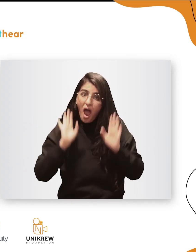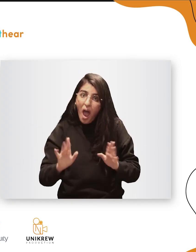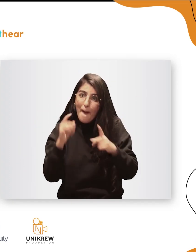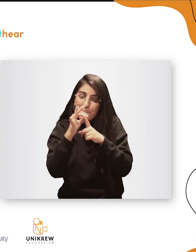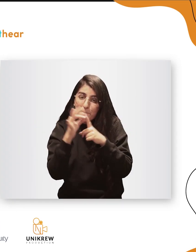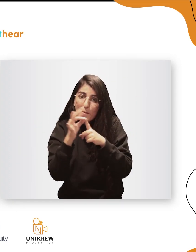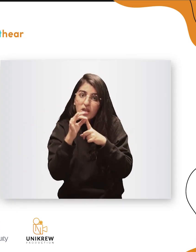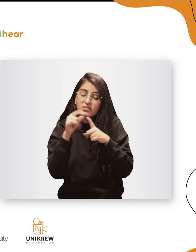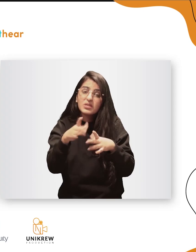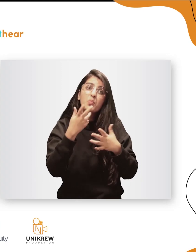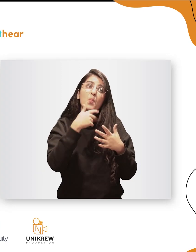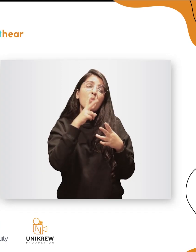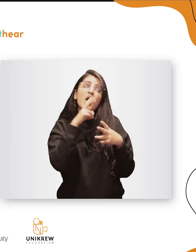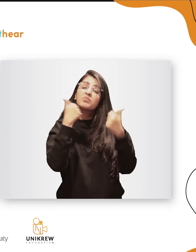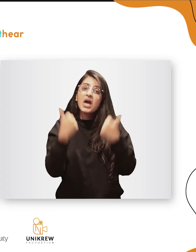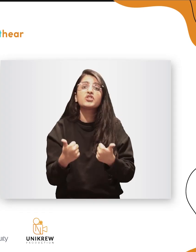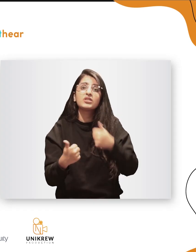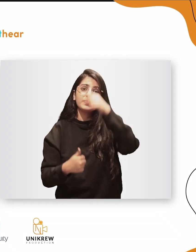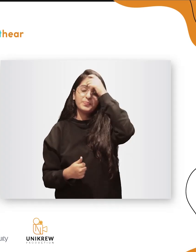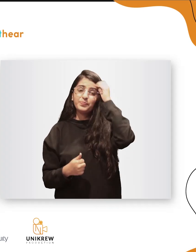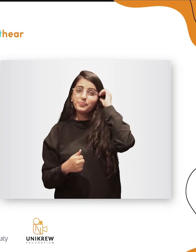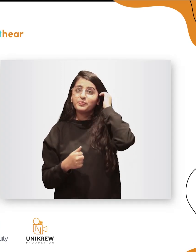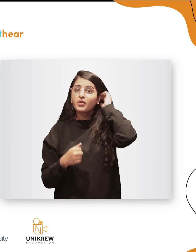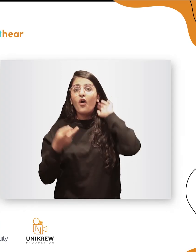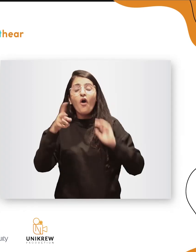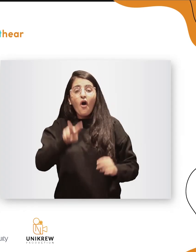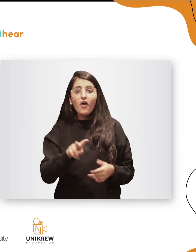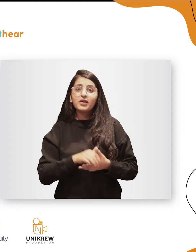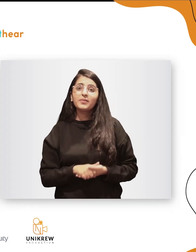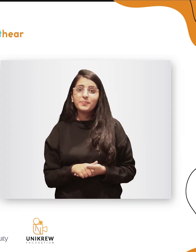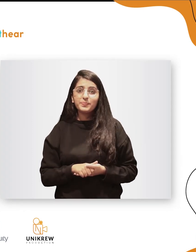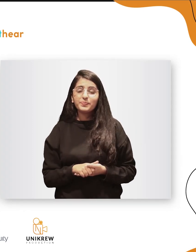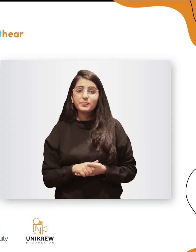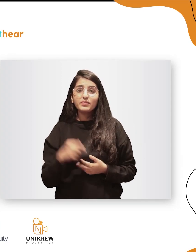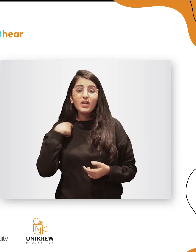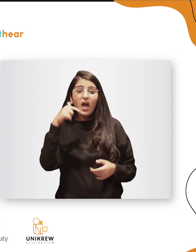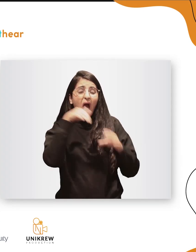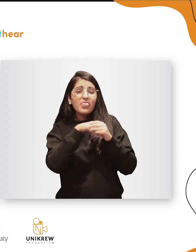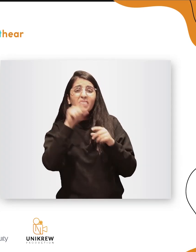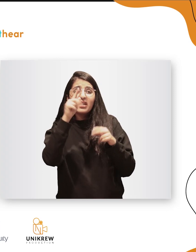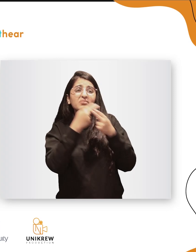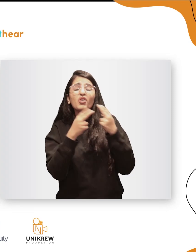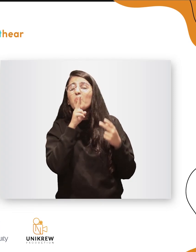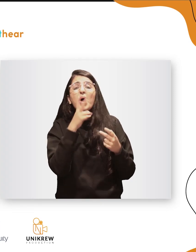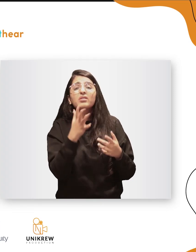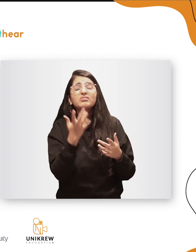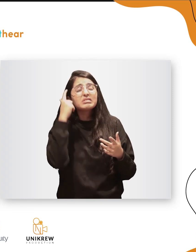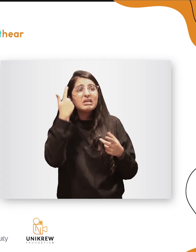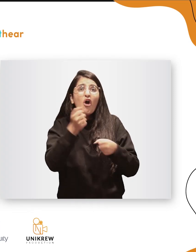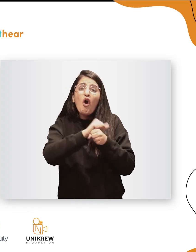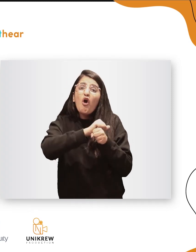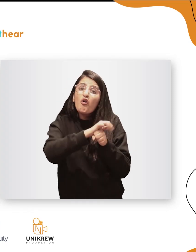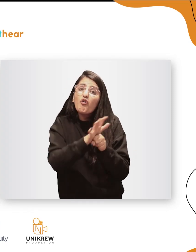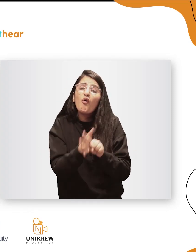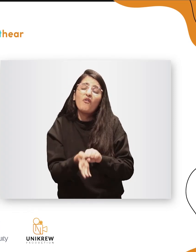people of Pakistan. One of the things that we can't not talk about is